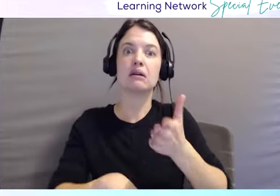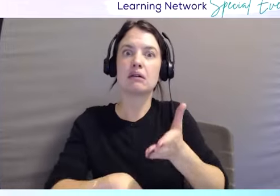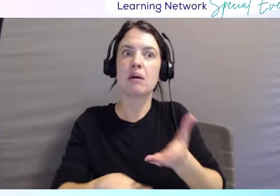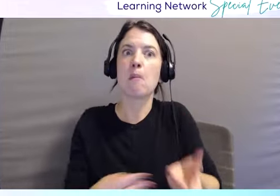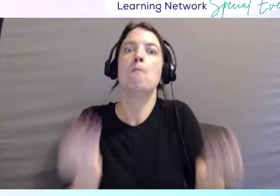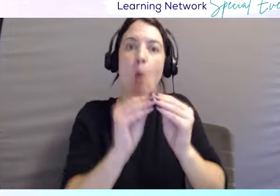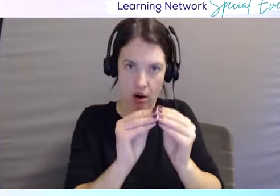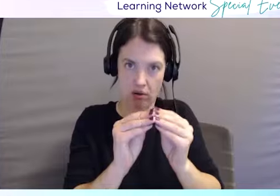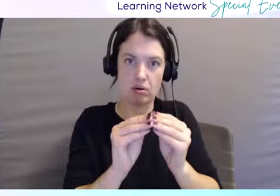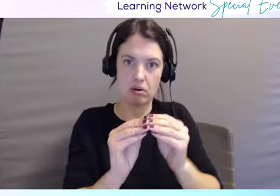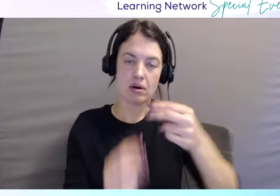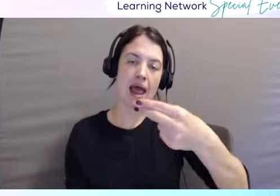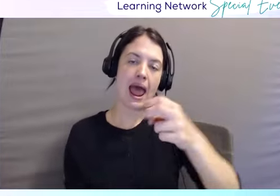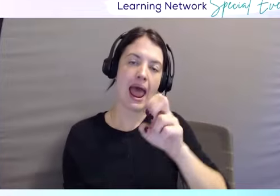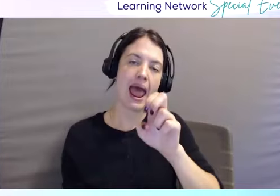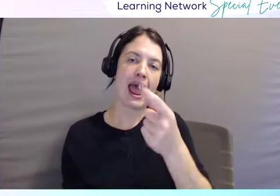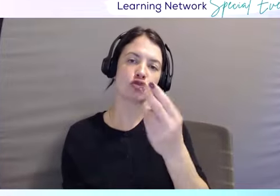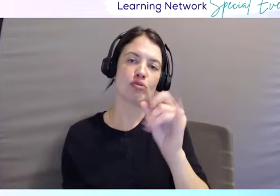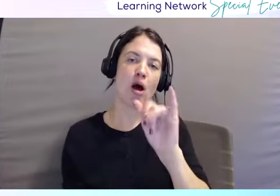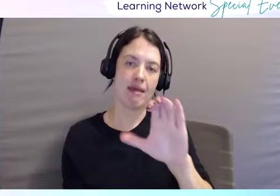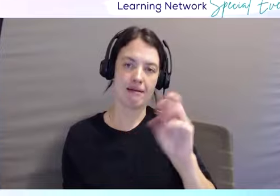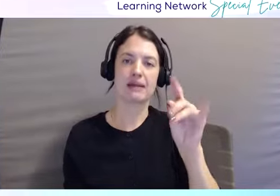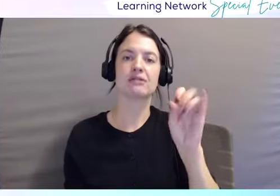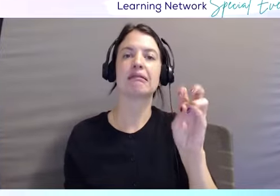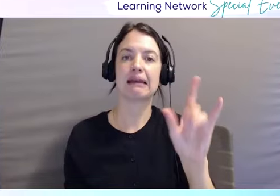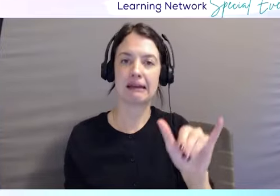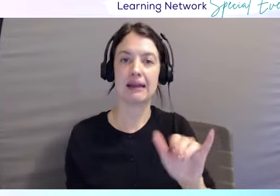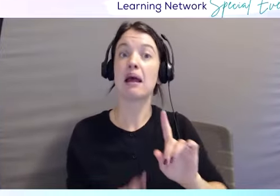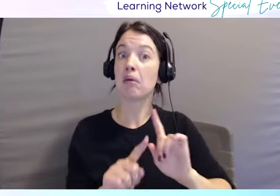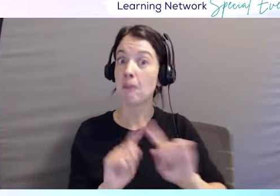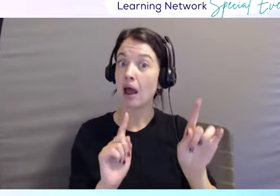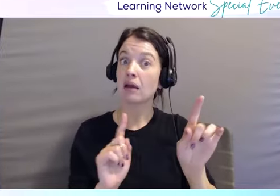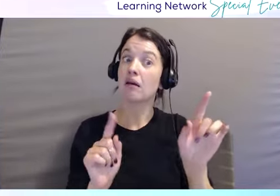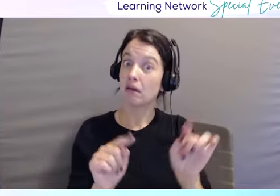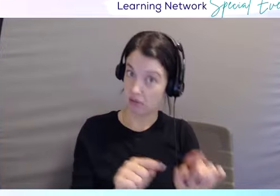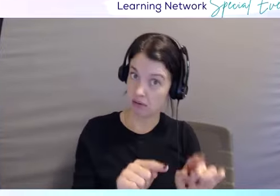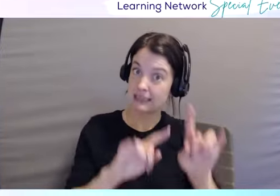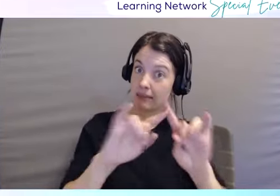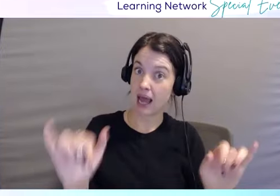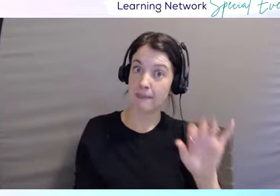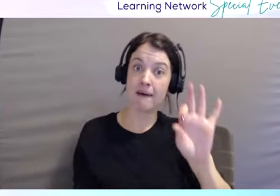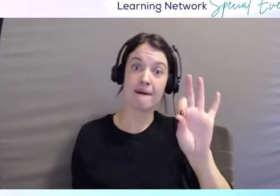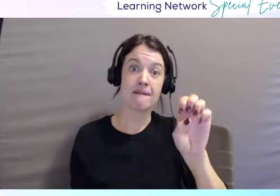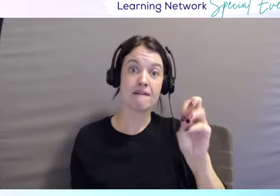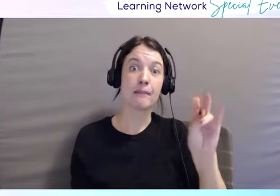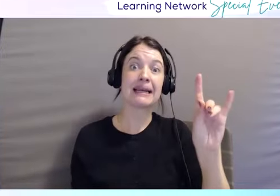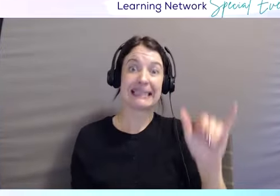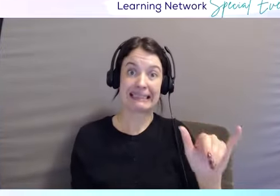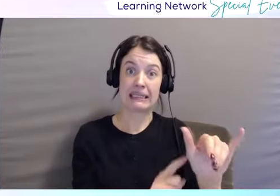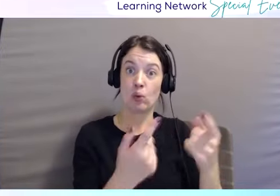At the same time, femininities haven't come under the same kind of level of scrutiny. And, you